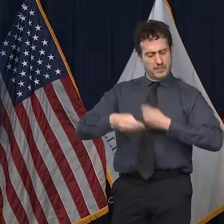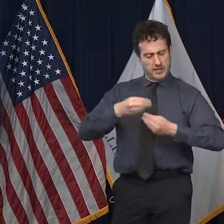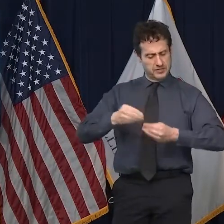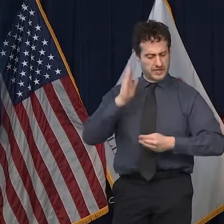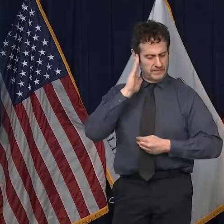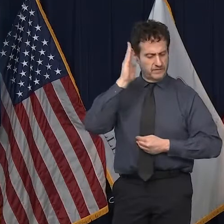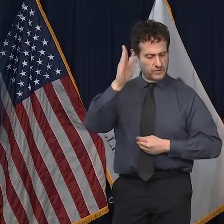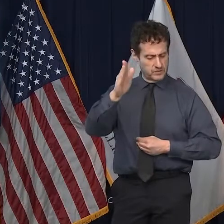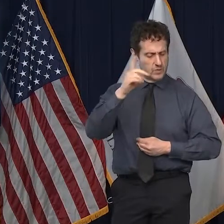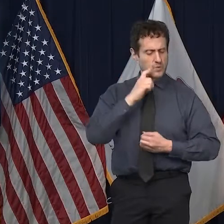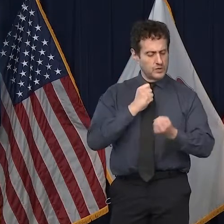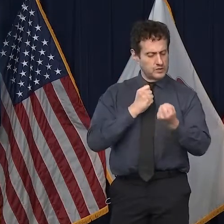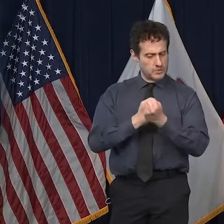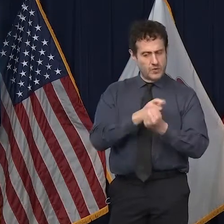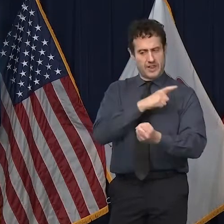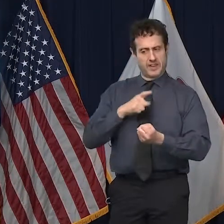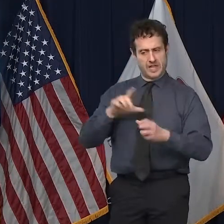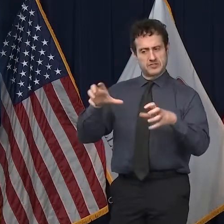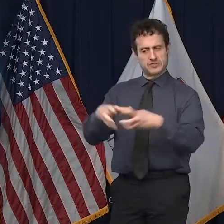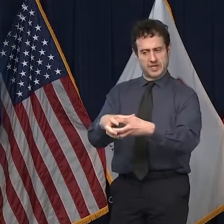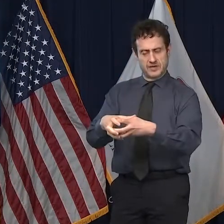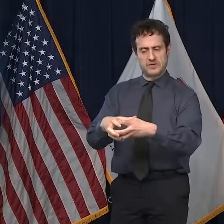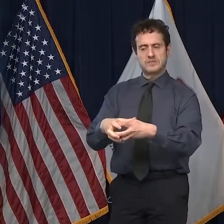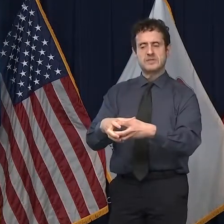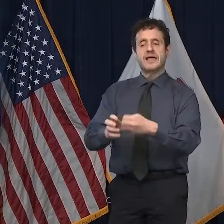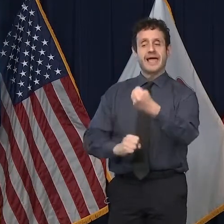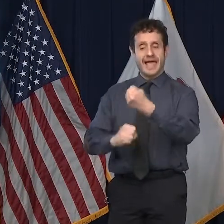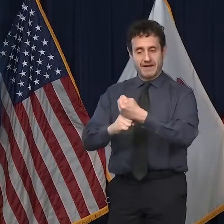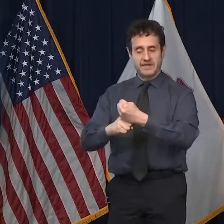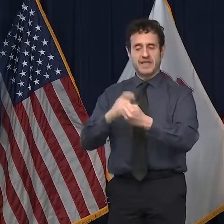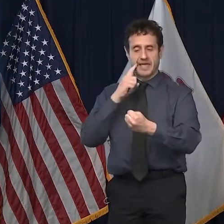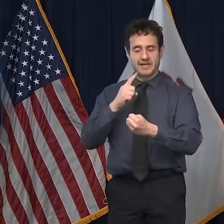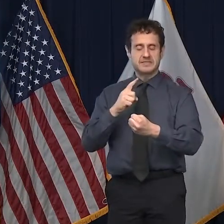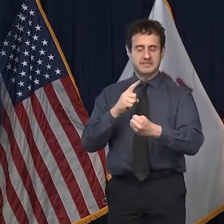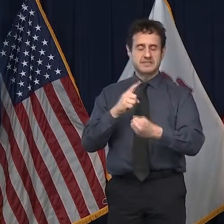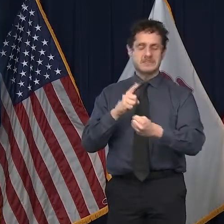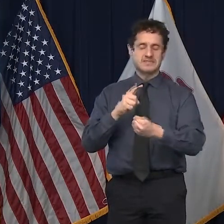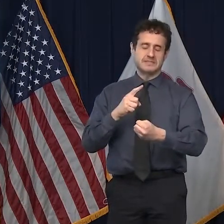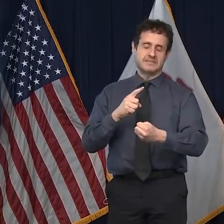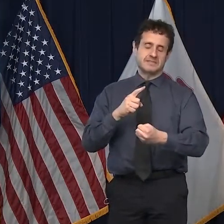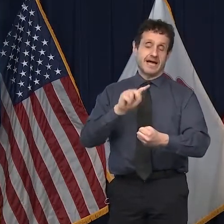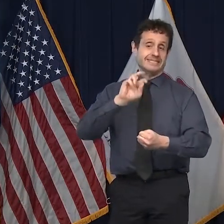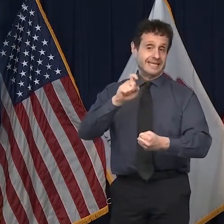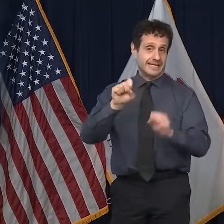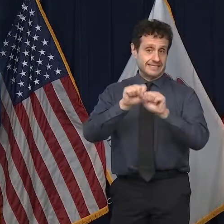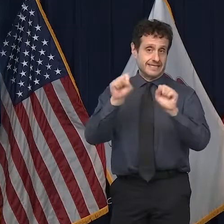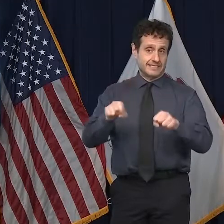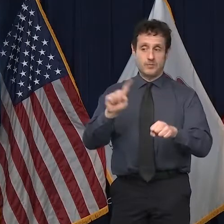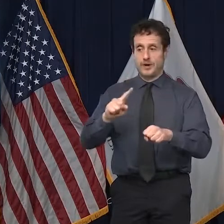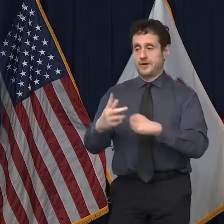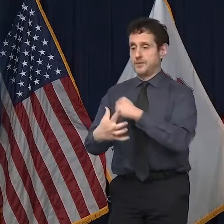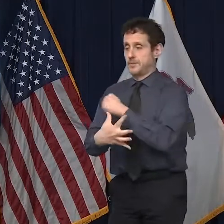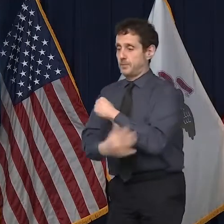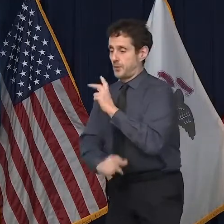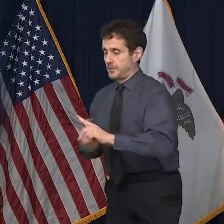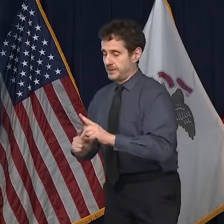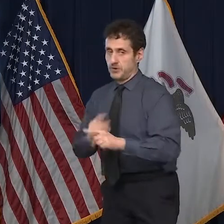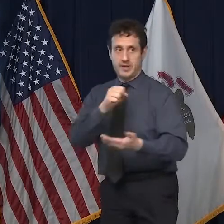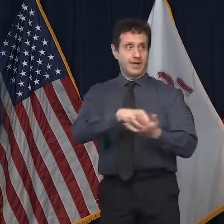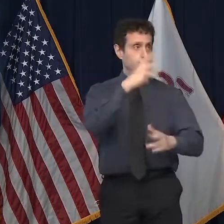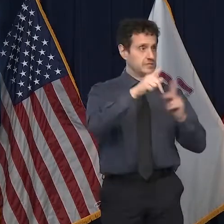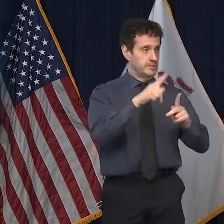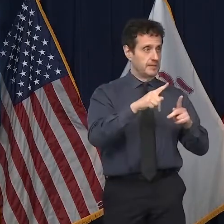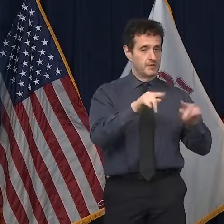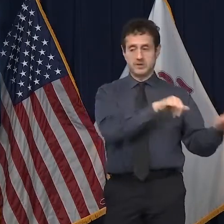going to advocate legislators increase the flat income tax? Well, I think you heard me talk a little bit earlier about the fact that we're going to have to make